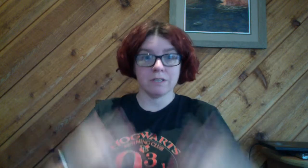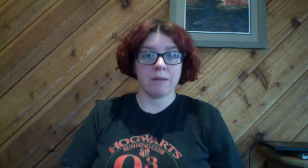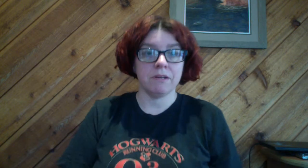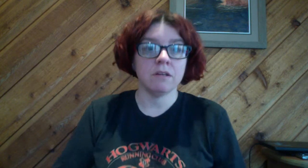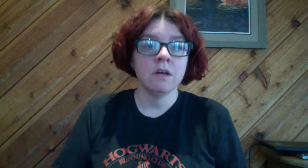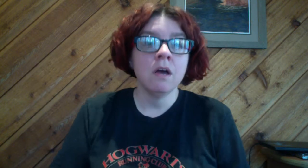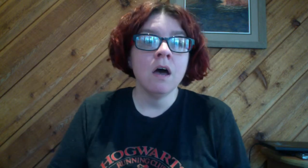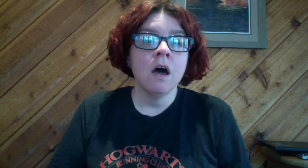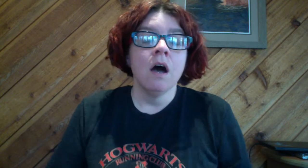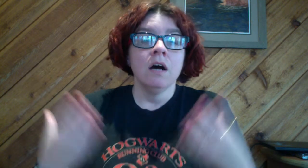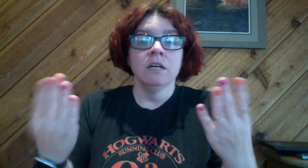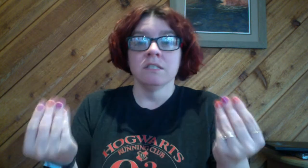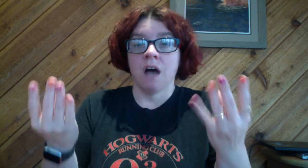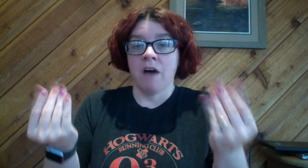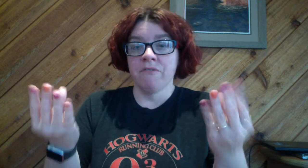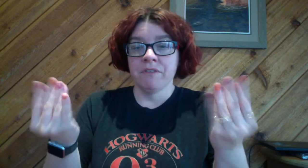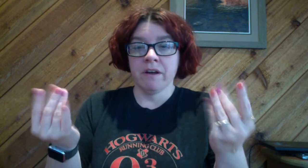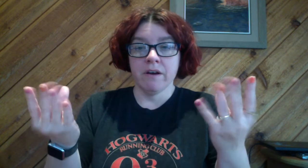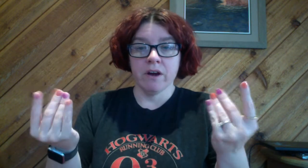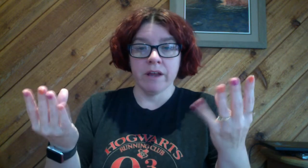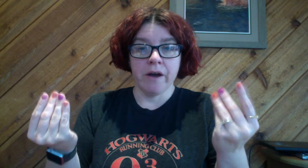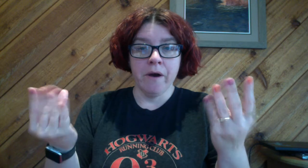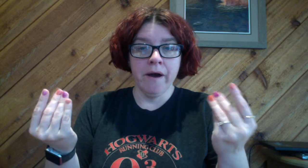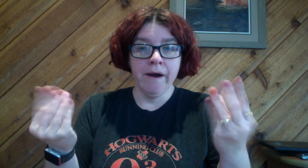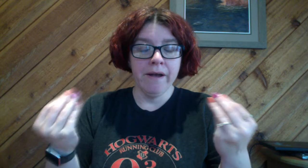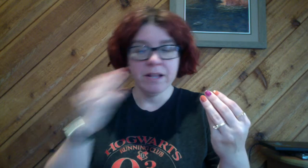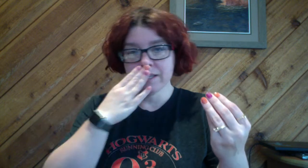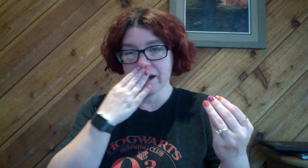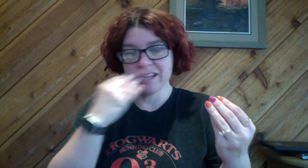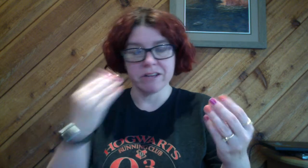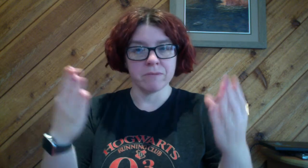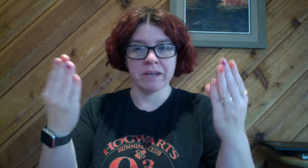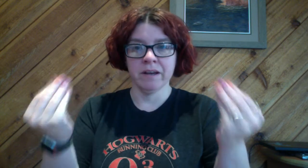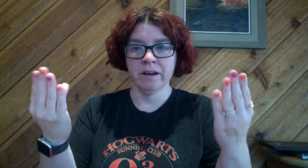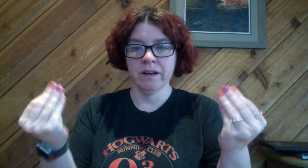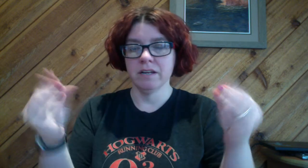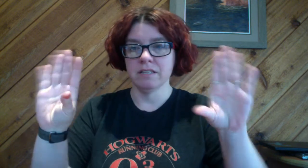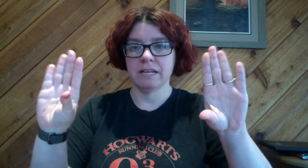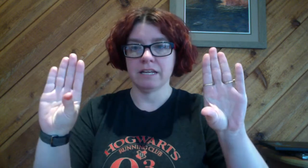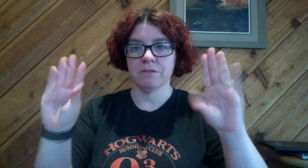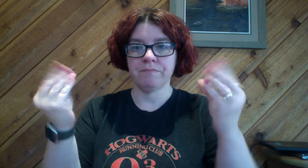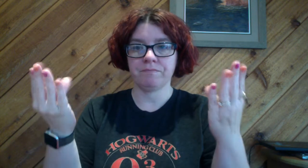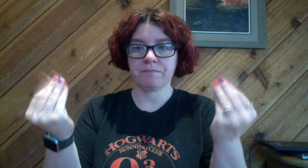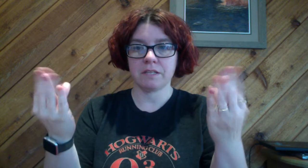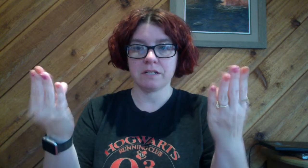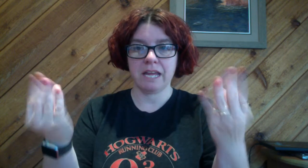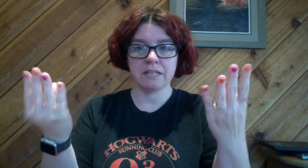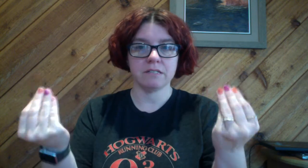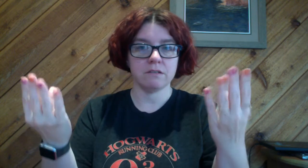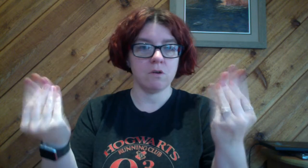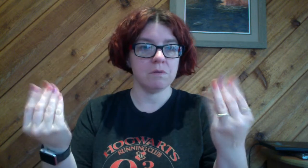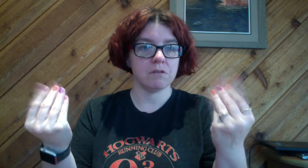Cabinet. Soft or no. Sorry, excuse me. You just take your duck hands and open and close